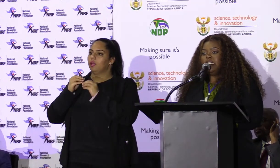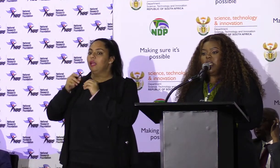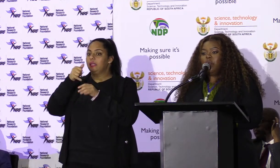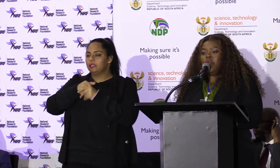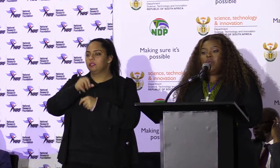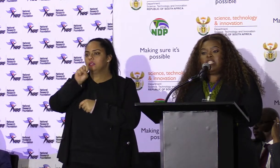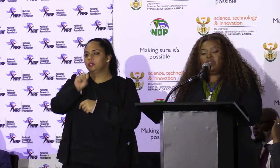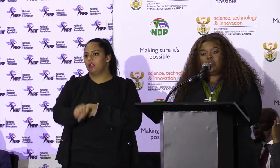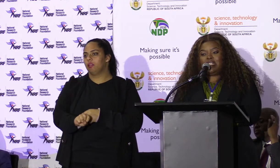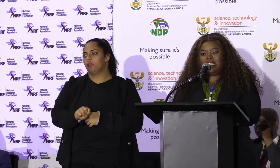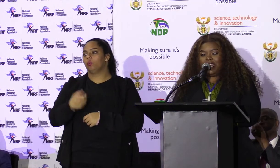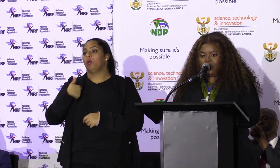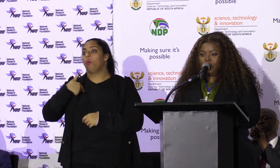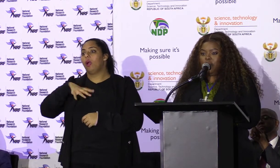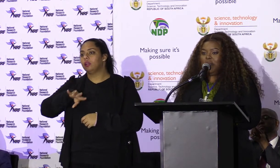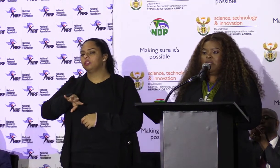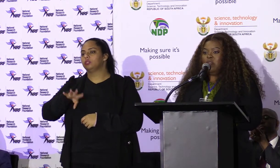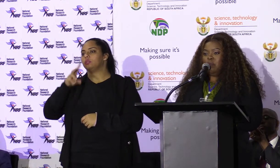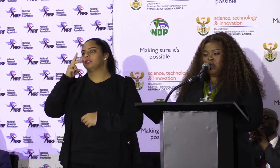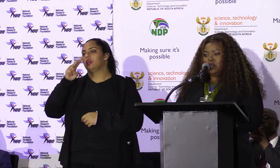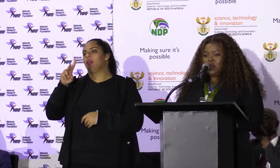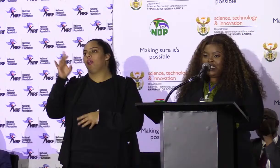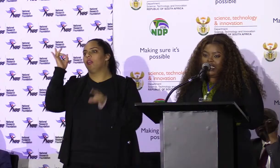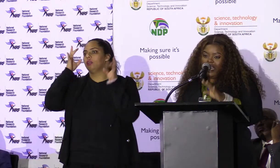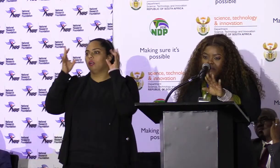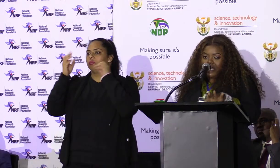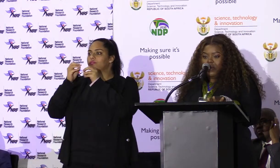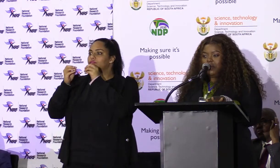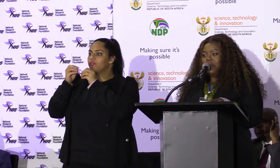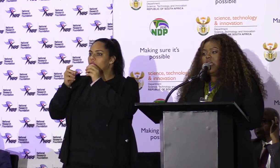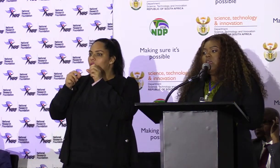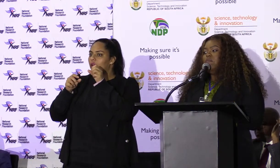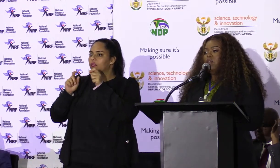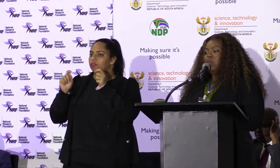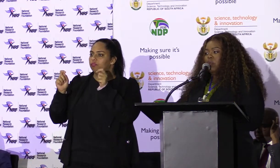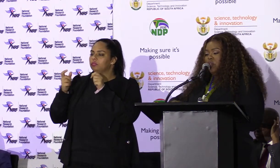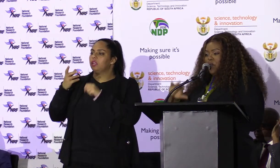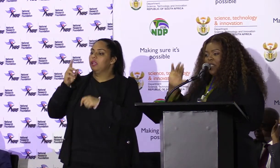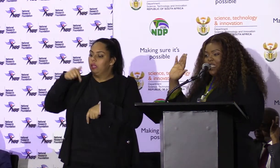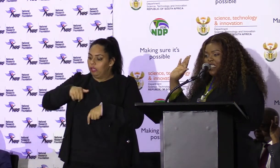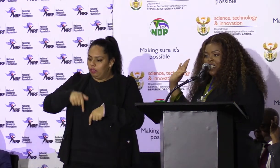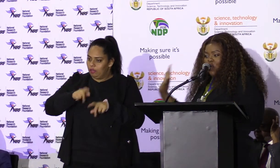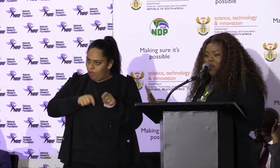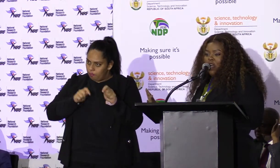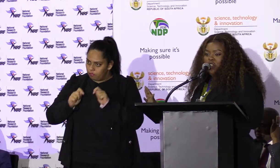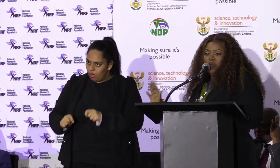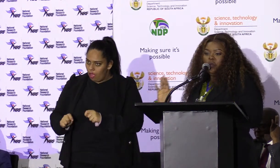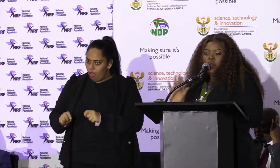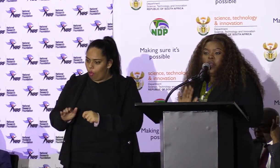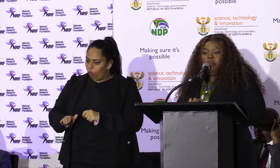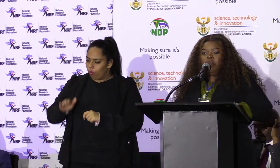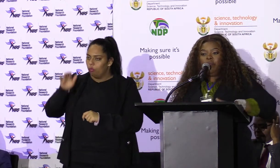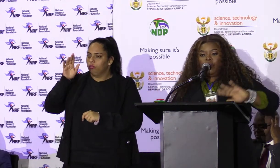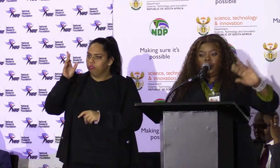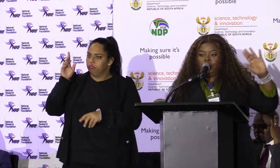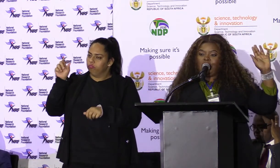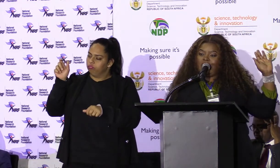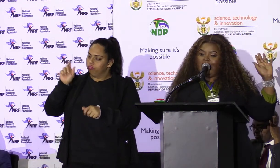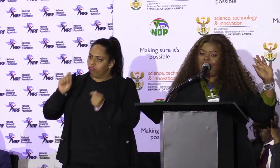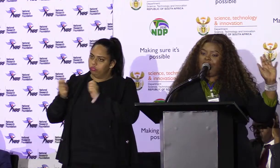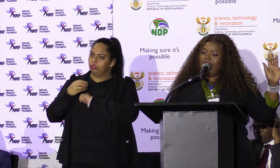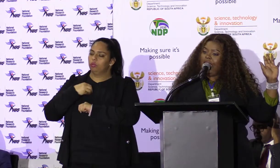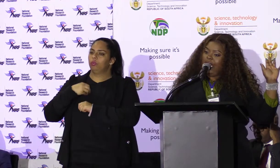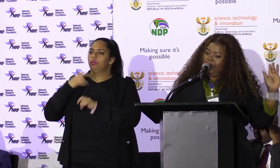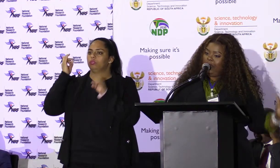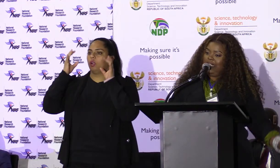Sutherland. We want to see astronomers being produced in Cape Town, being produced in Kwamashu, being